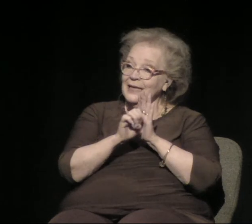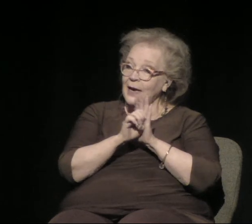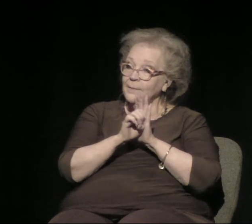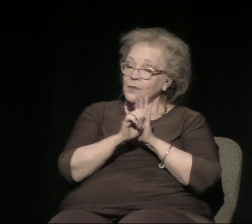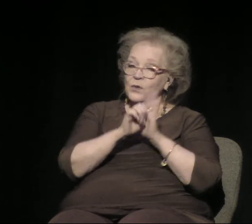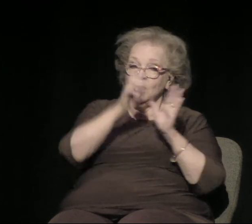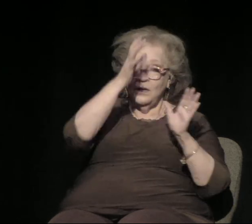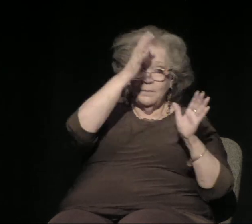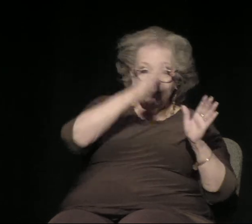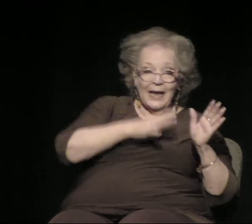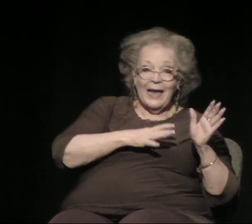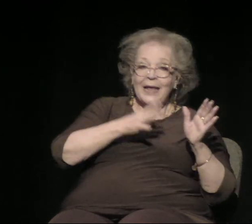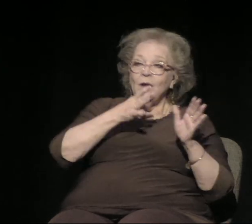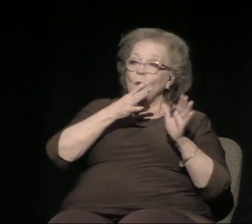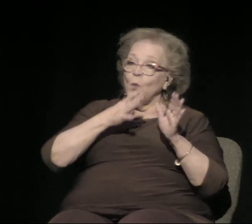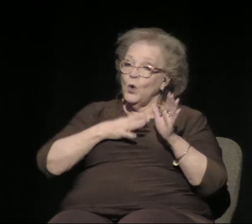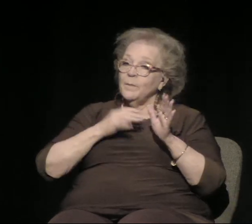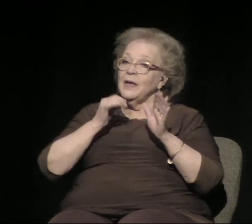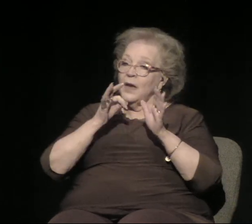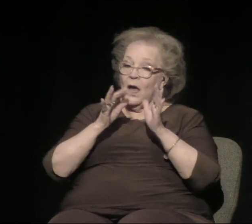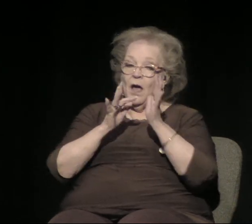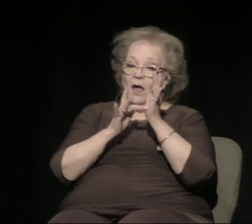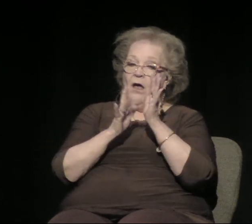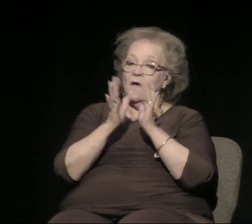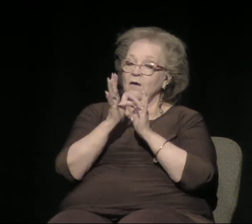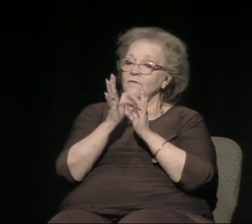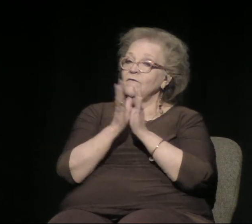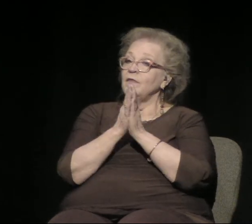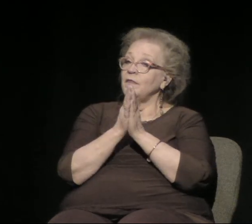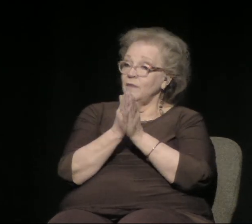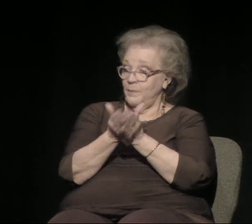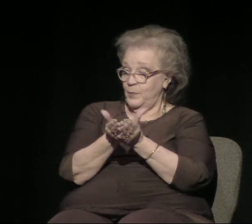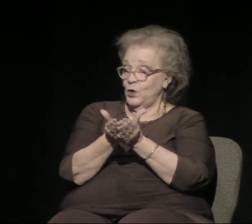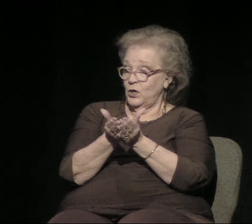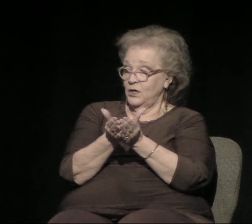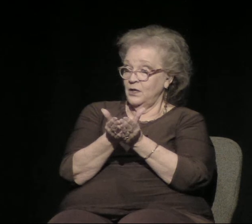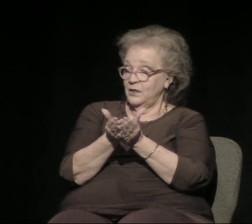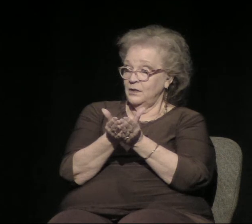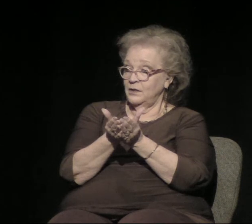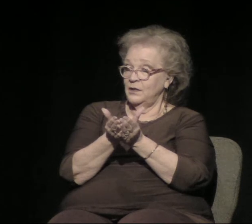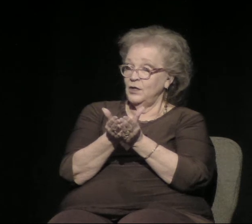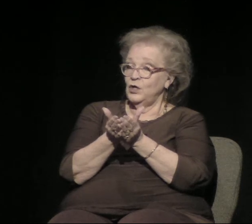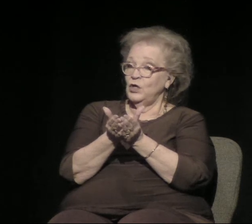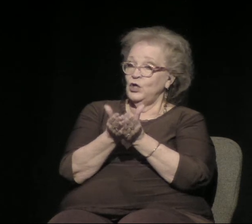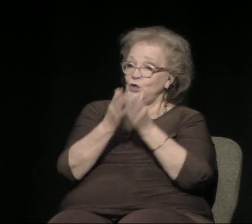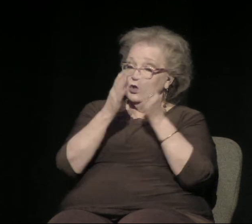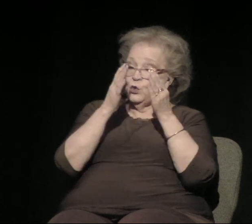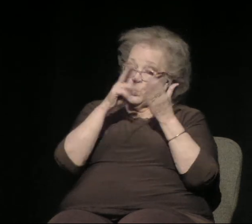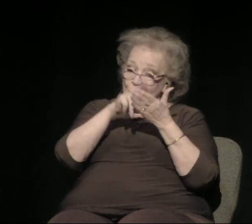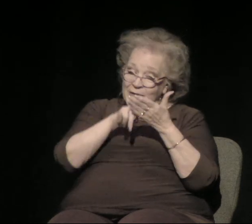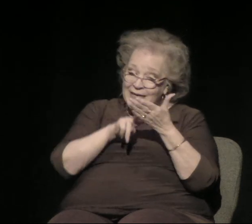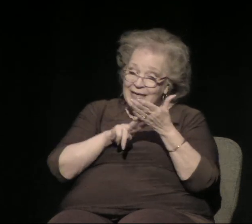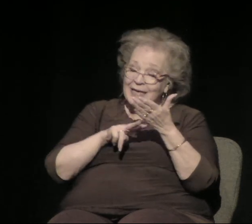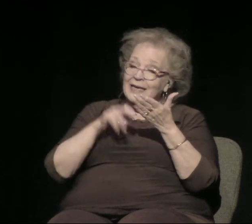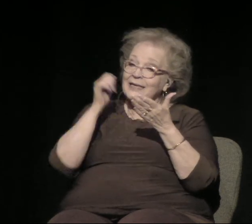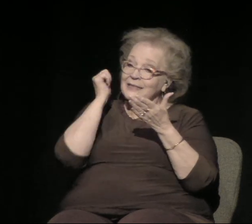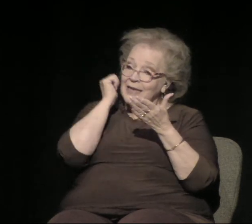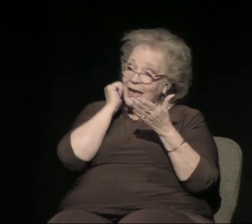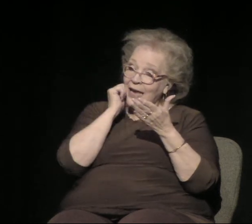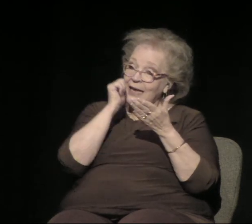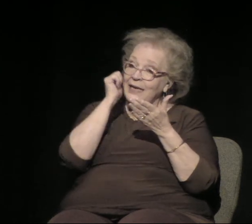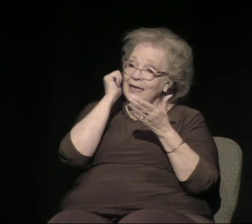a woman of the book, a person who feeds on God's word daily. I want to implore